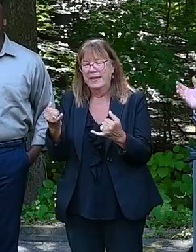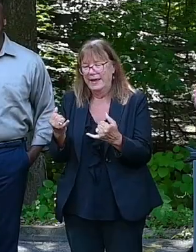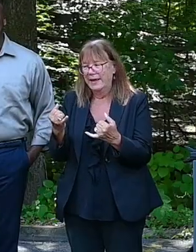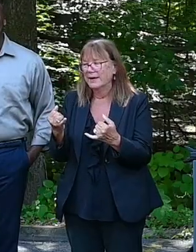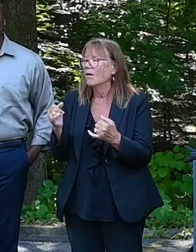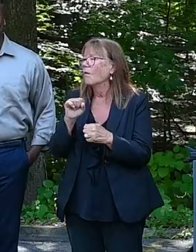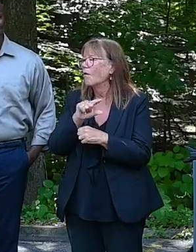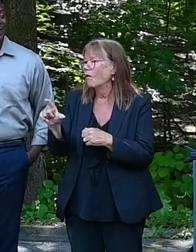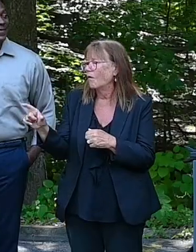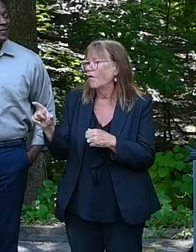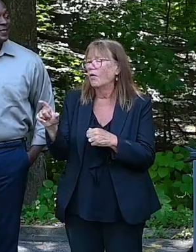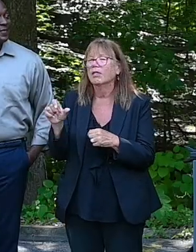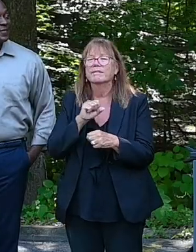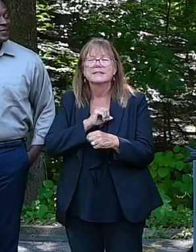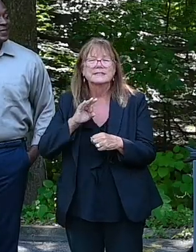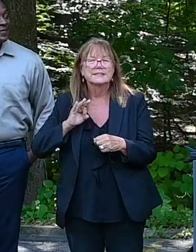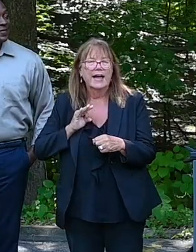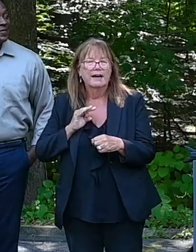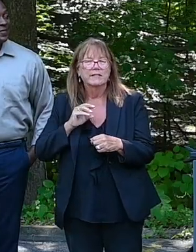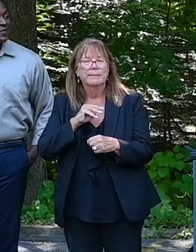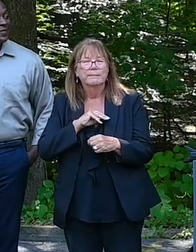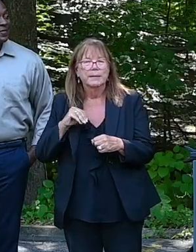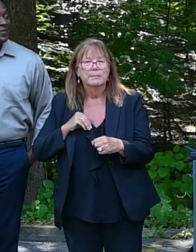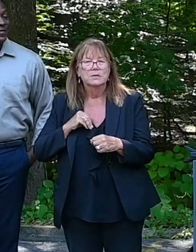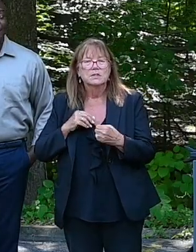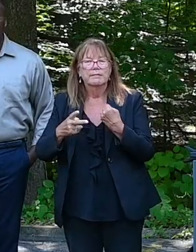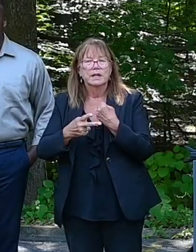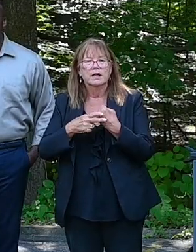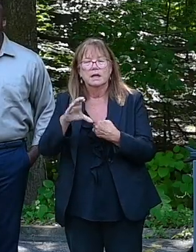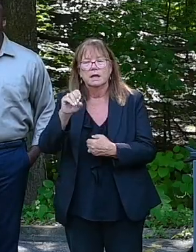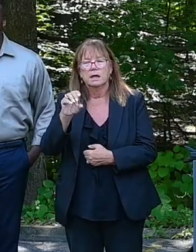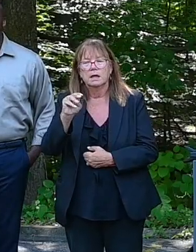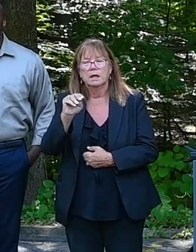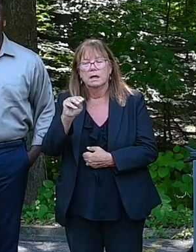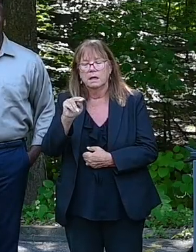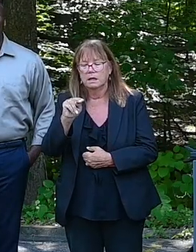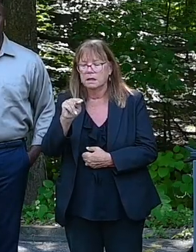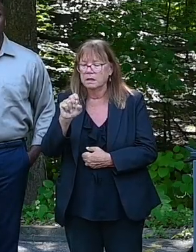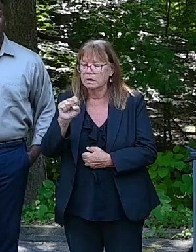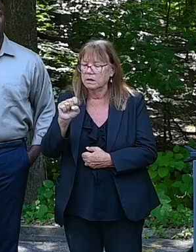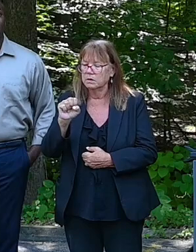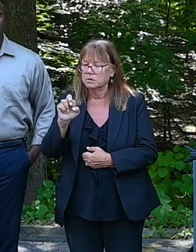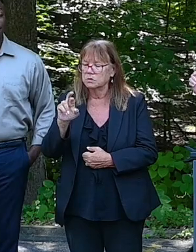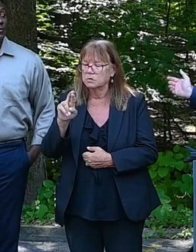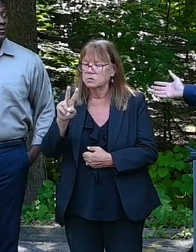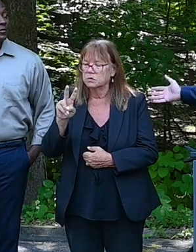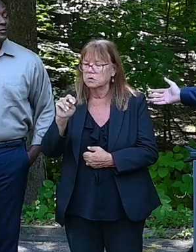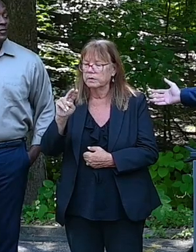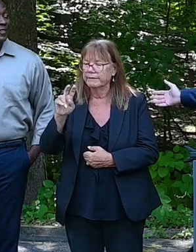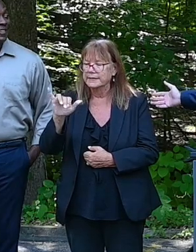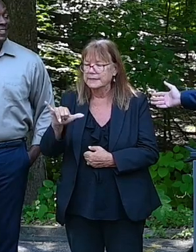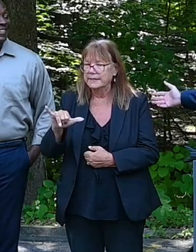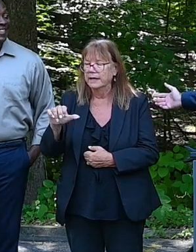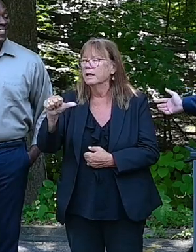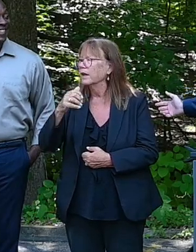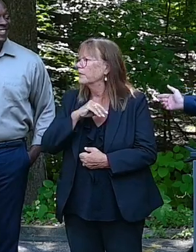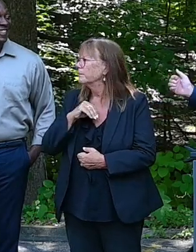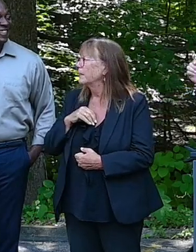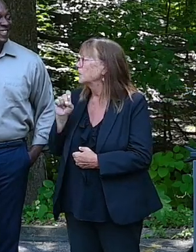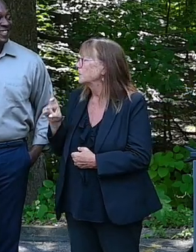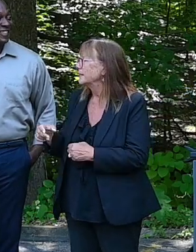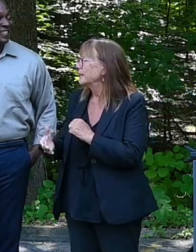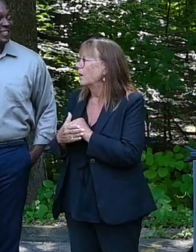of the Conservancy, thank you all for being here. We also have another member who you're going to need to help me out, Dr.